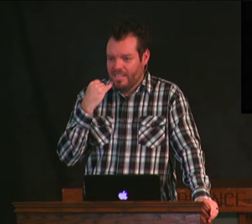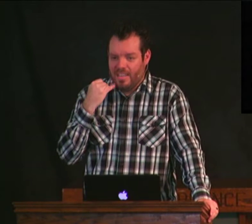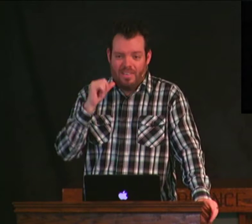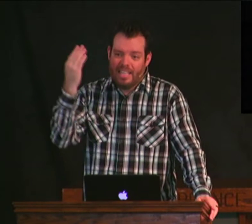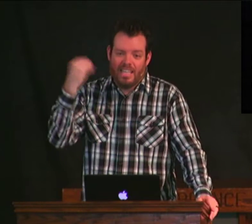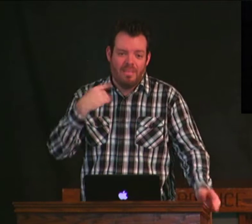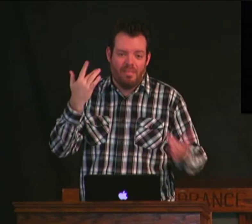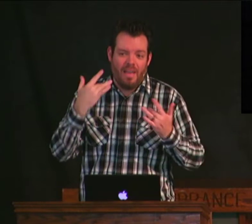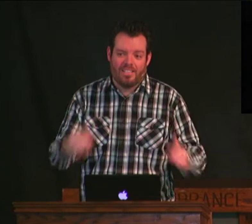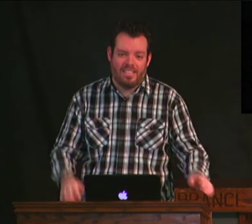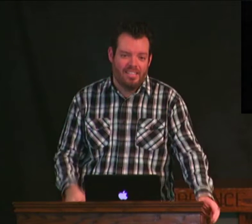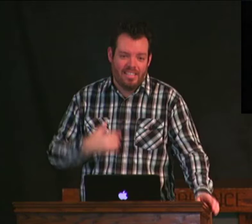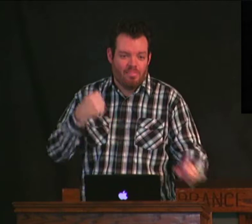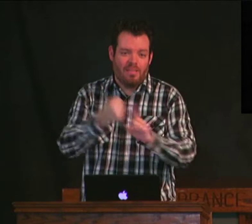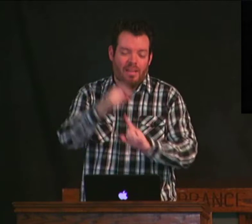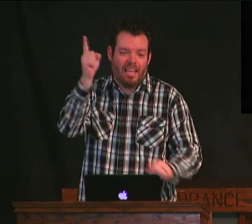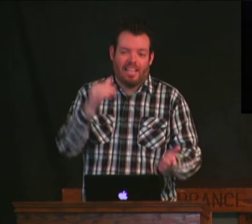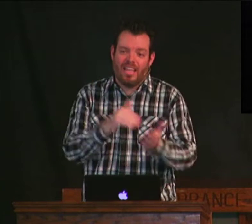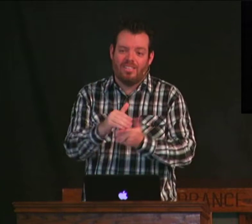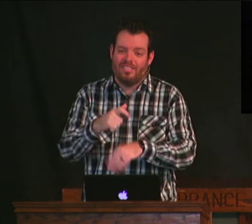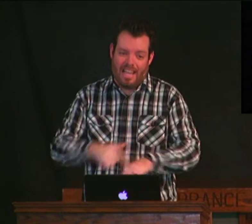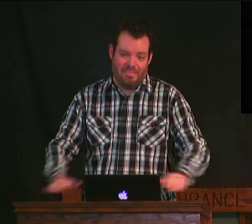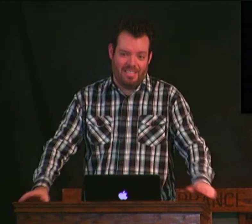If he didn't give me compassion, I'd be hit by lightning thousands of times.